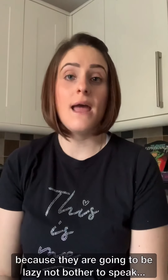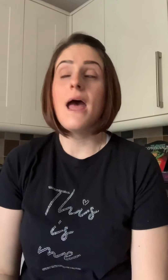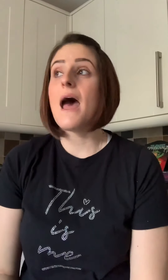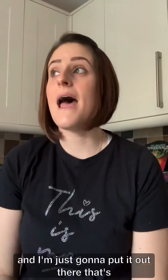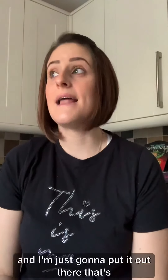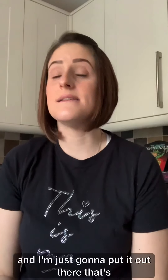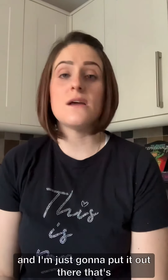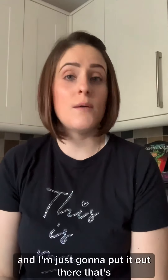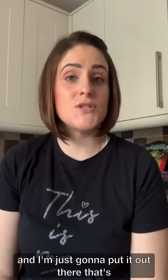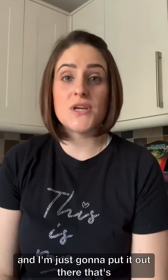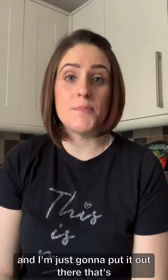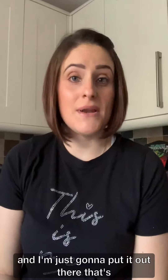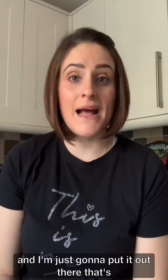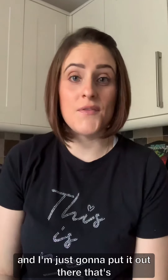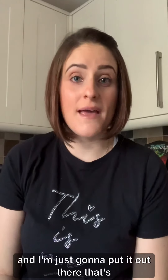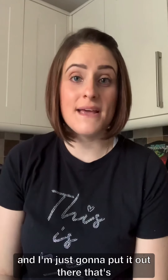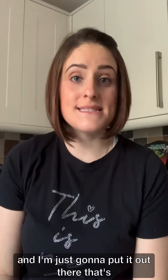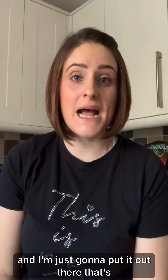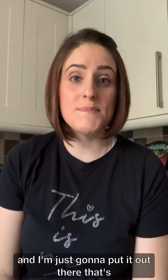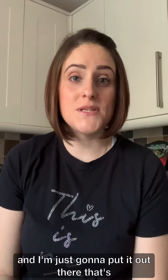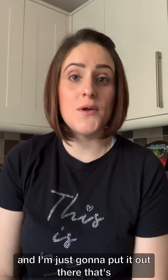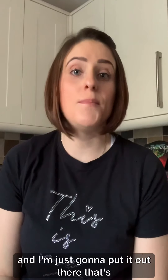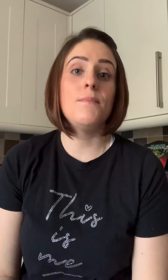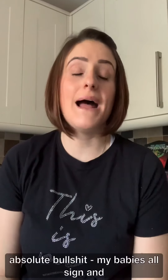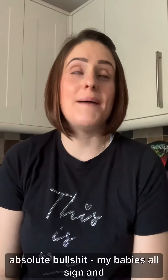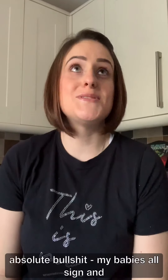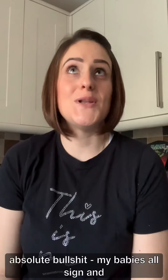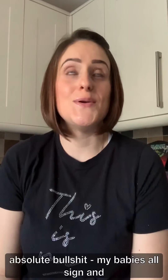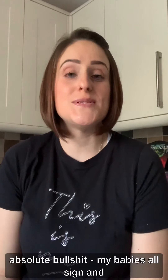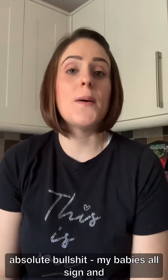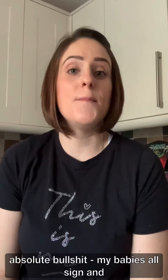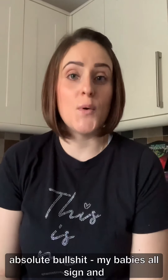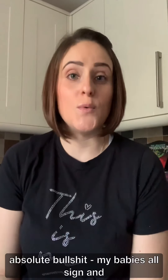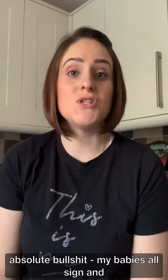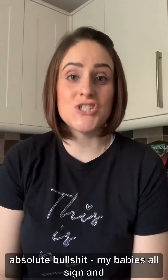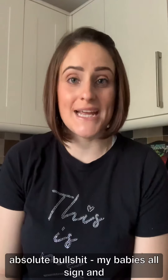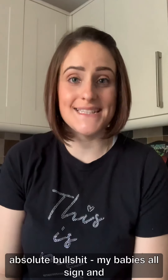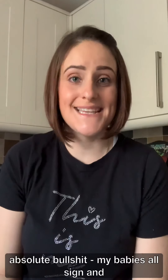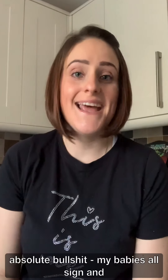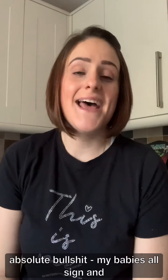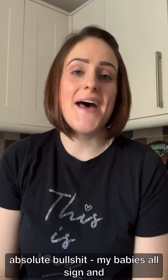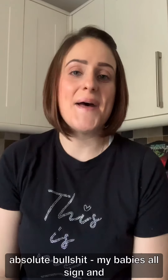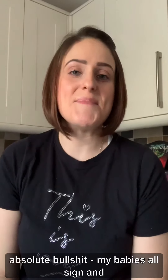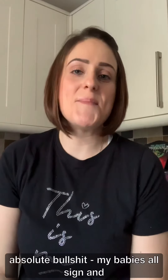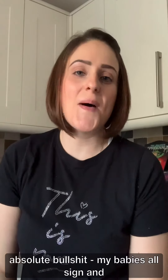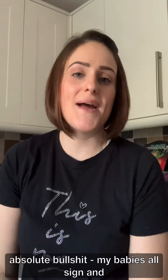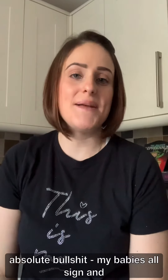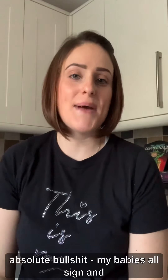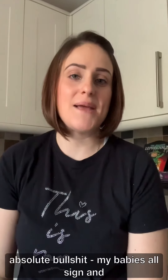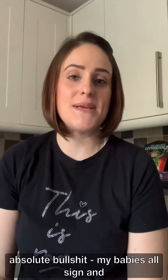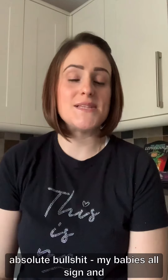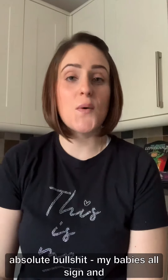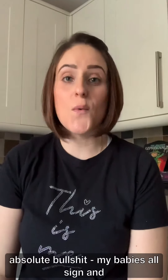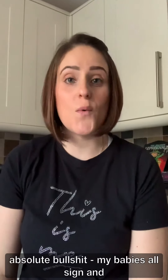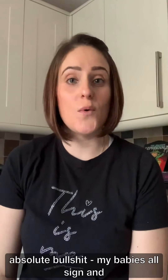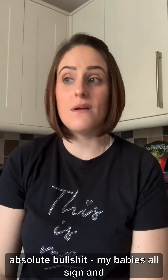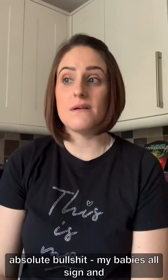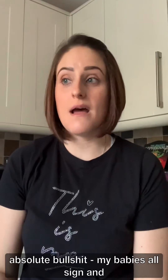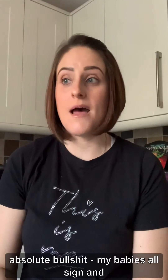and I'm just going to put it out there that's absolute absolute bullshit um my babies all um